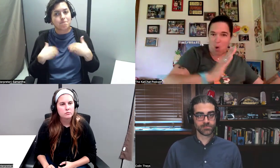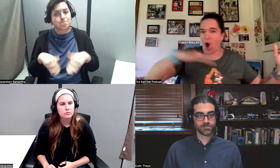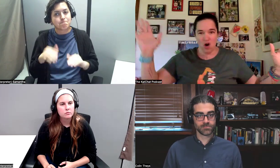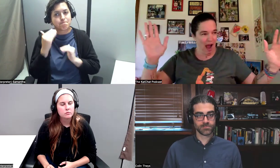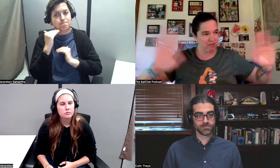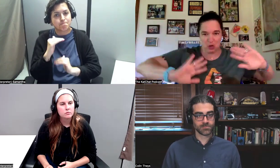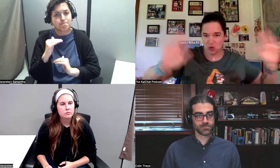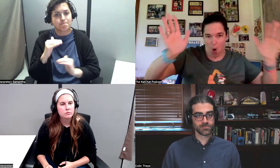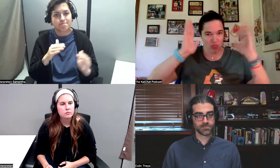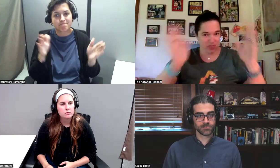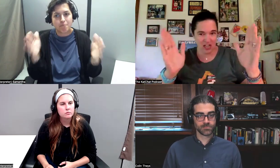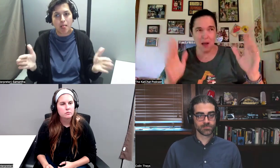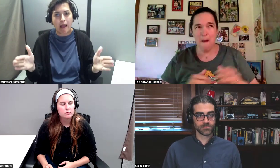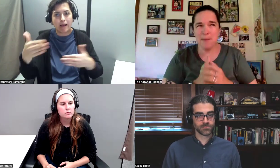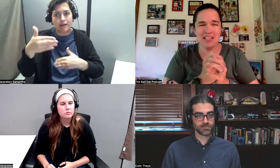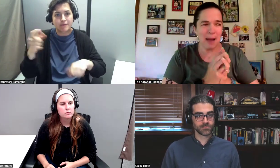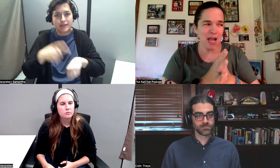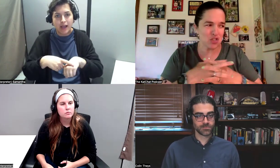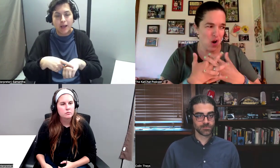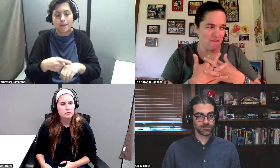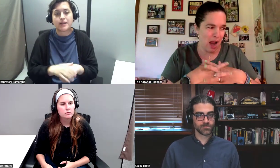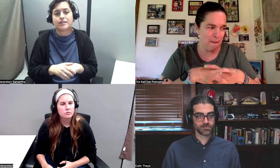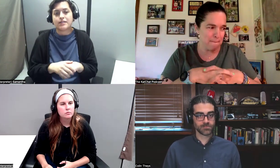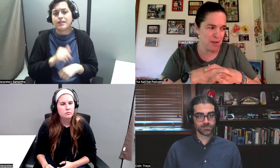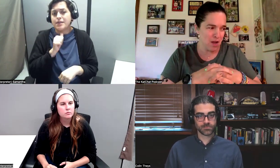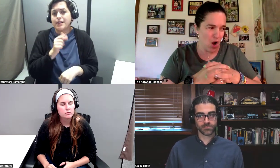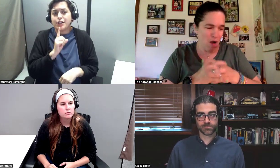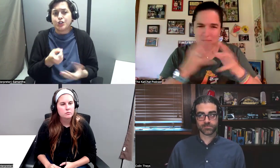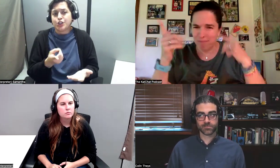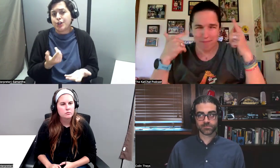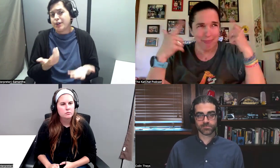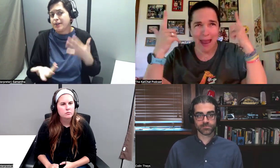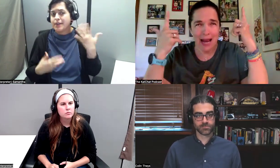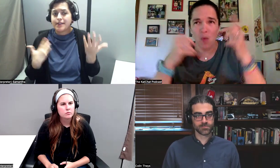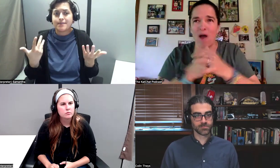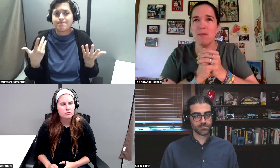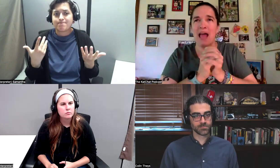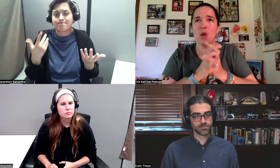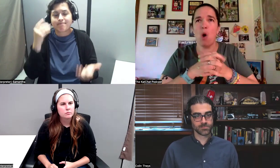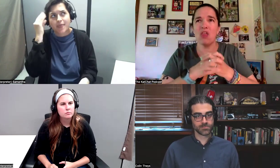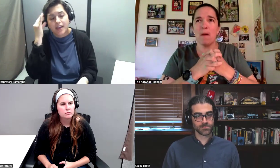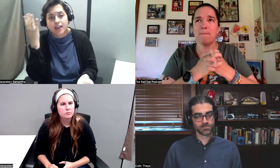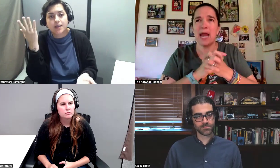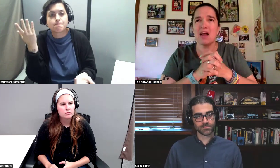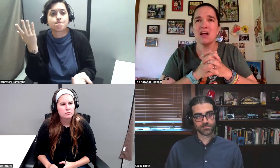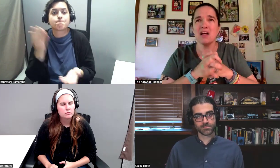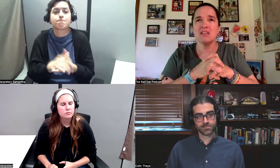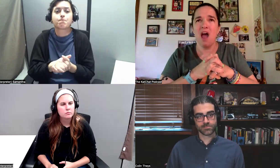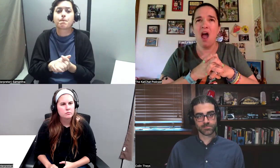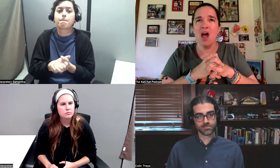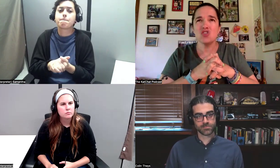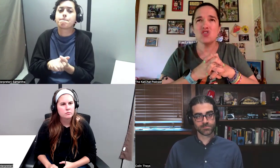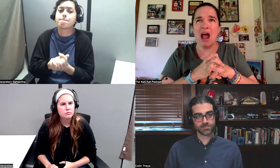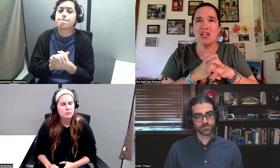it. Before or after? No, there. Because I'm not sure if I'm thinking right, but I think one of the